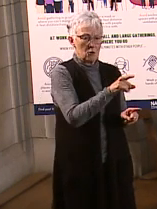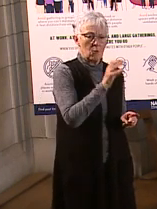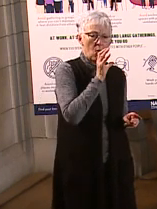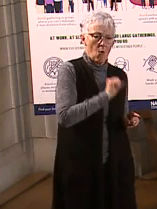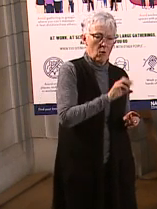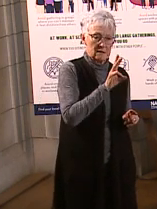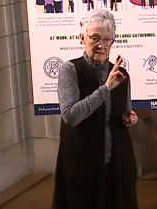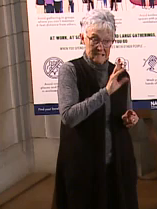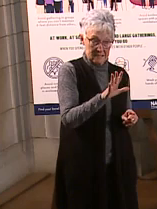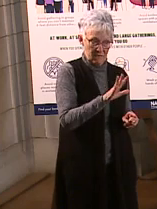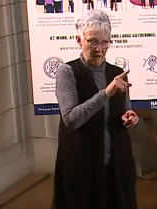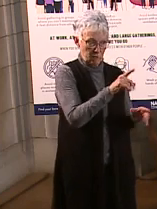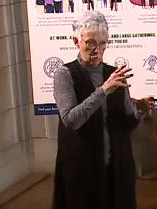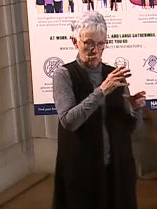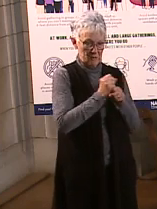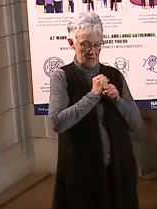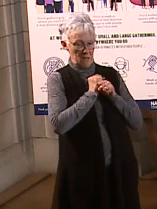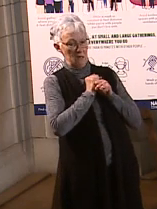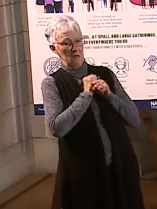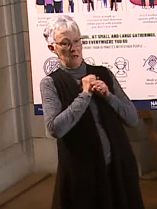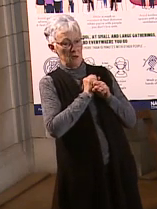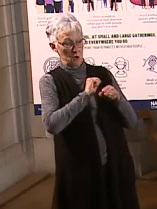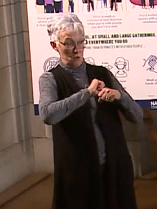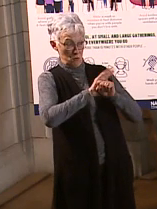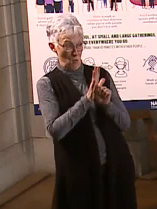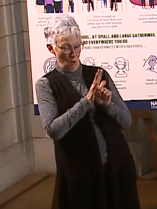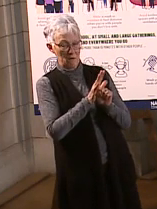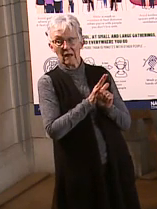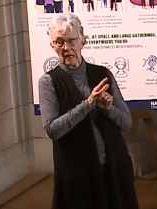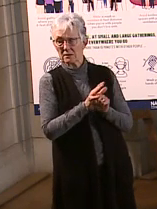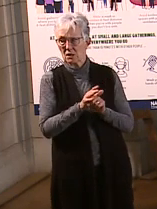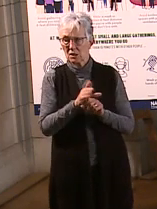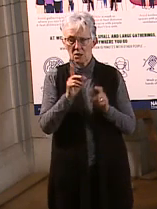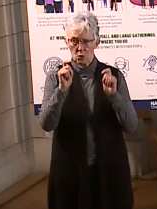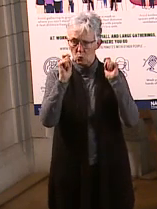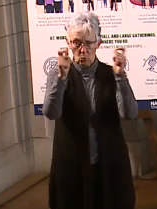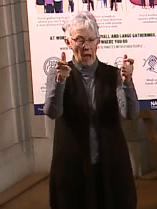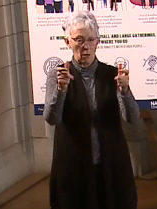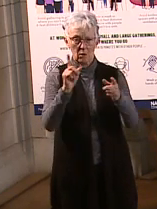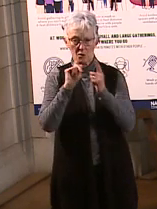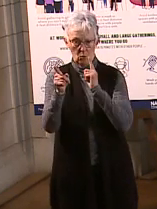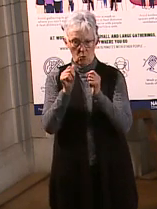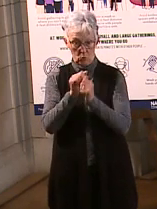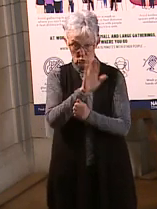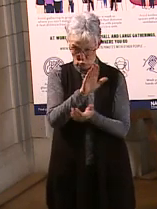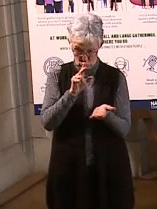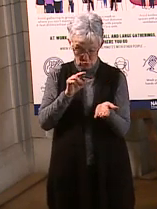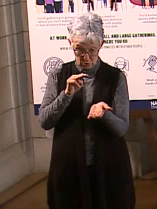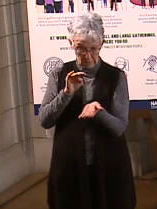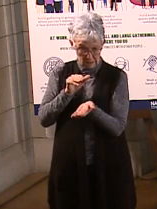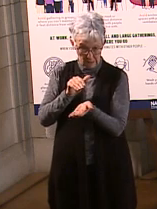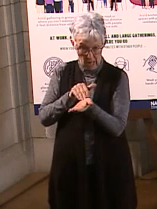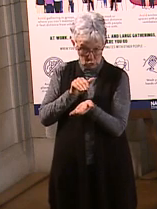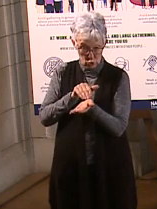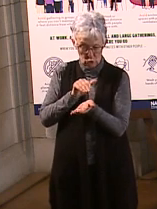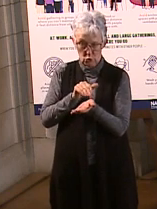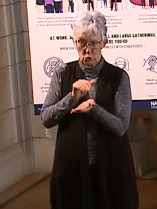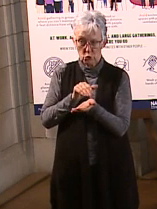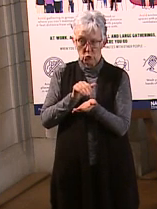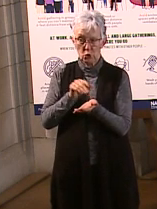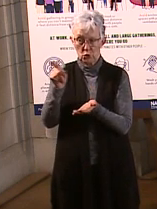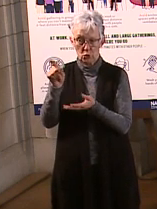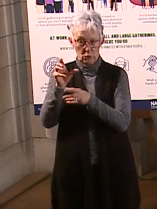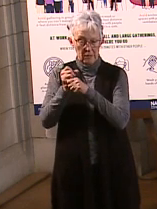contract coronavirus, please talk to your physician about getting that monoclonal antibody treatment. It's an infusion, so it's not like you can just